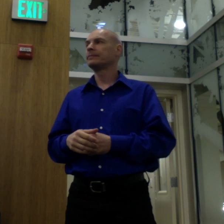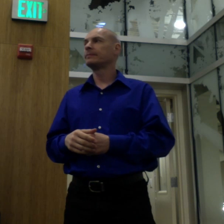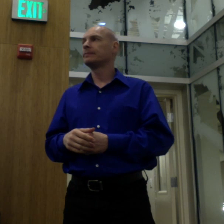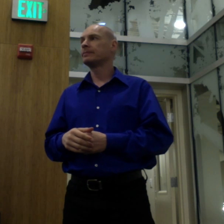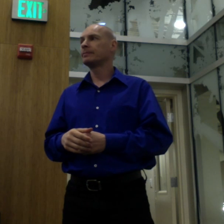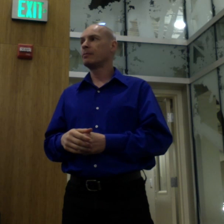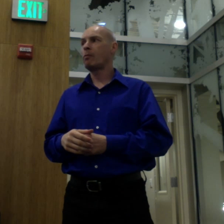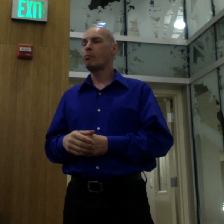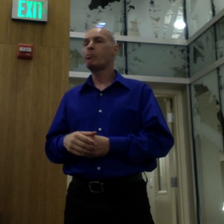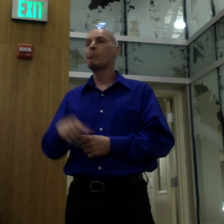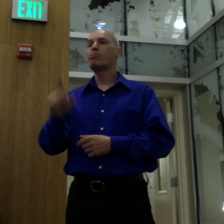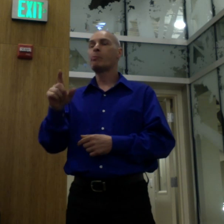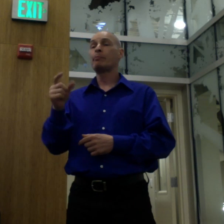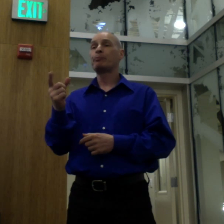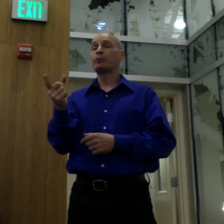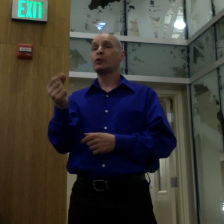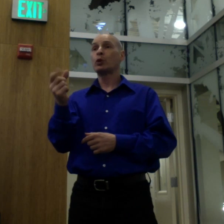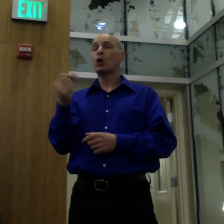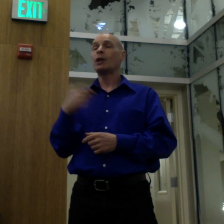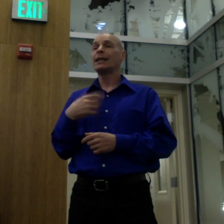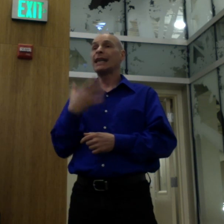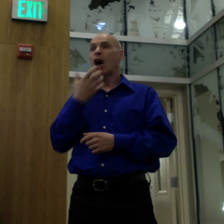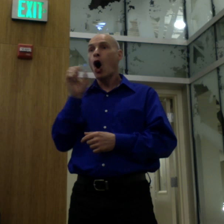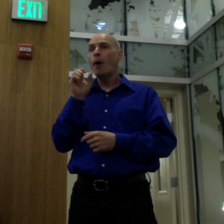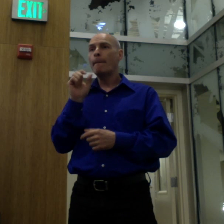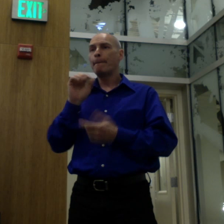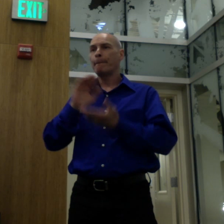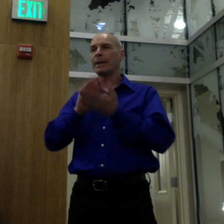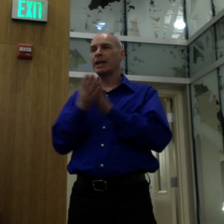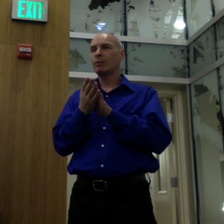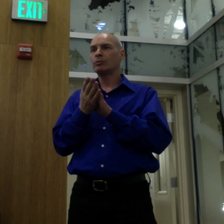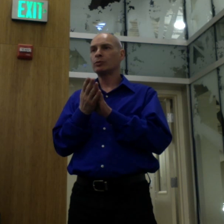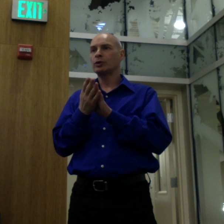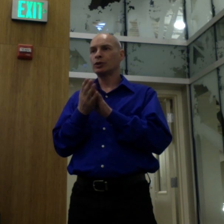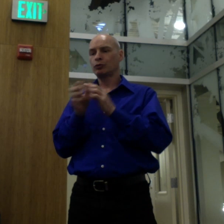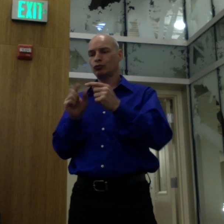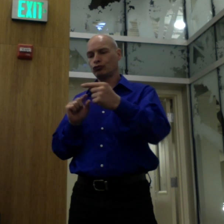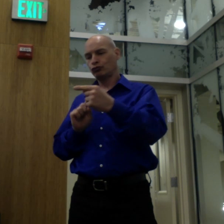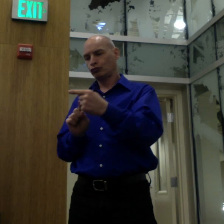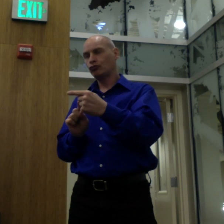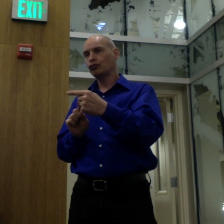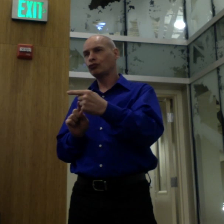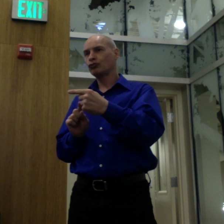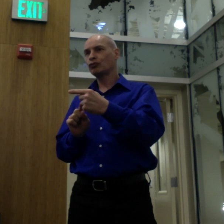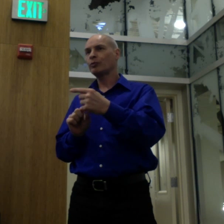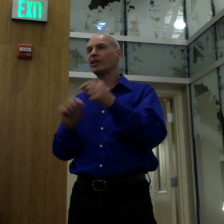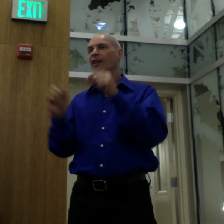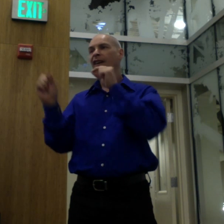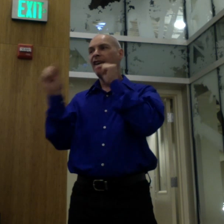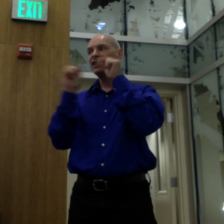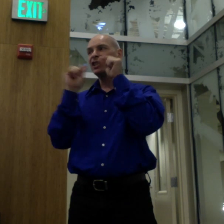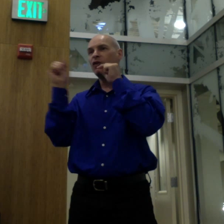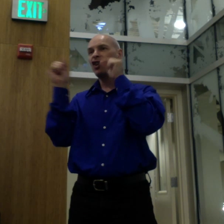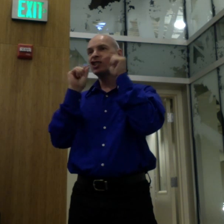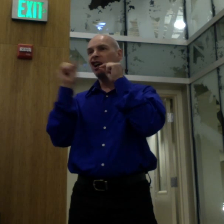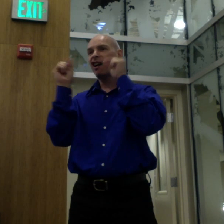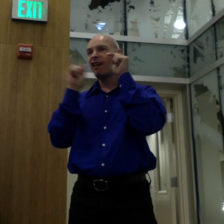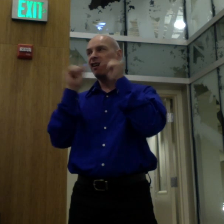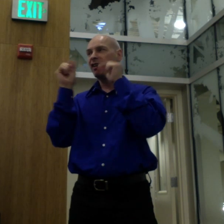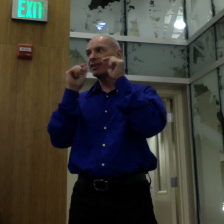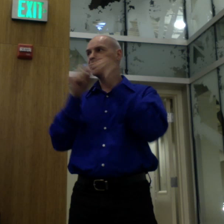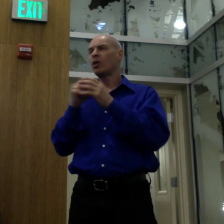And it heats up incredibly. Duct tape, or not duct tape, what is this? Dental floss? What